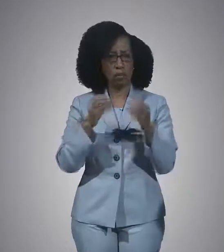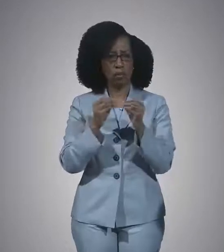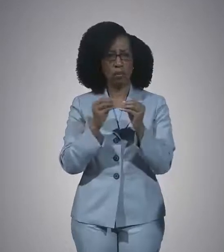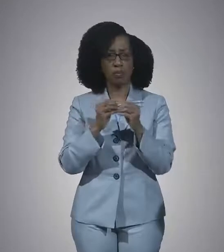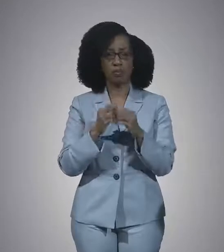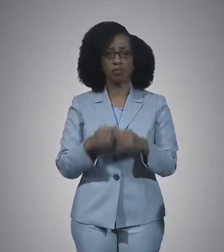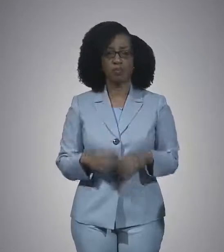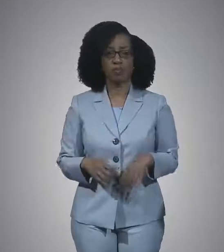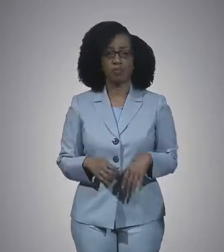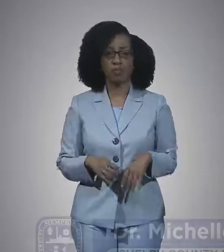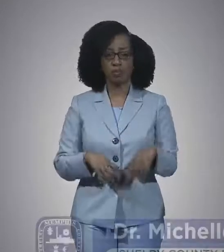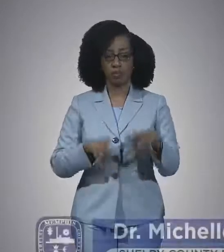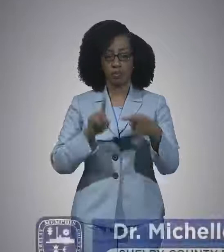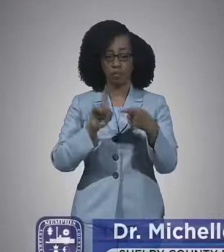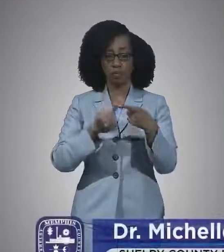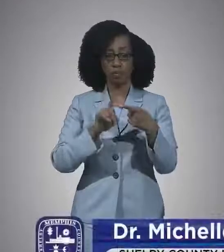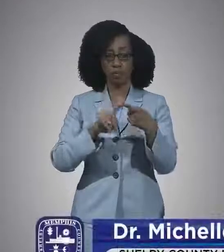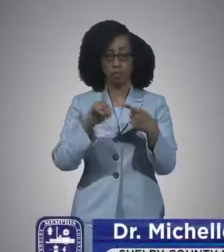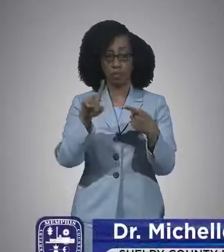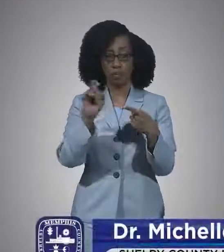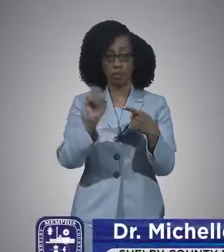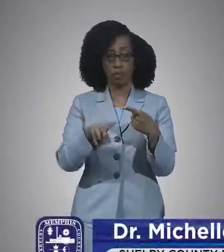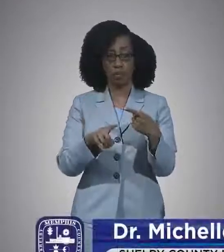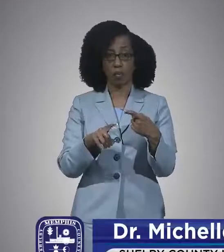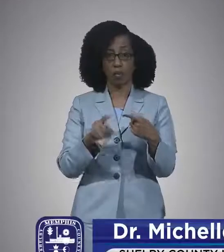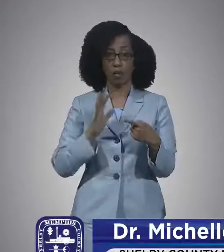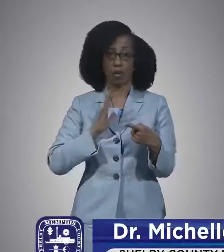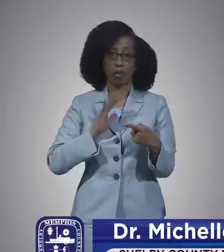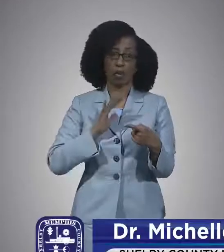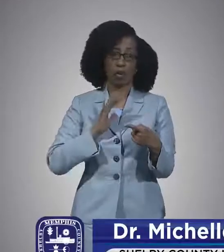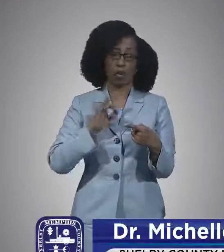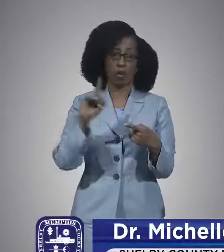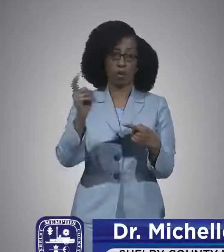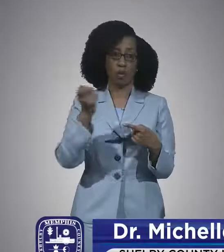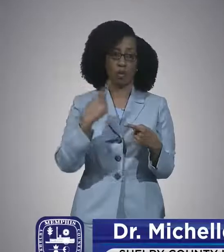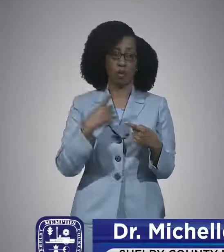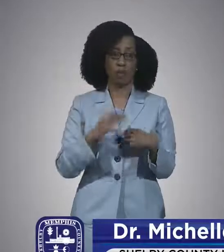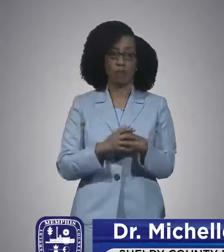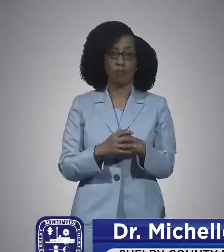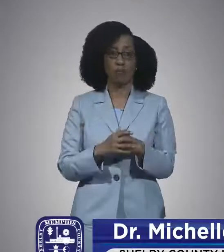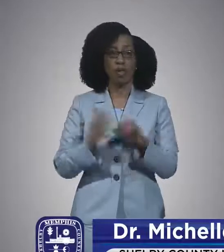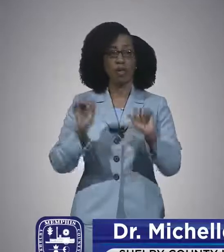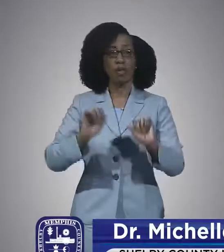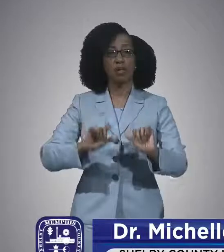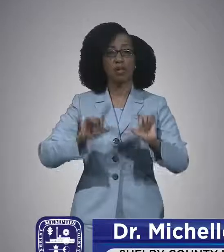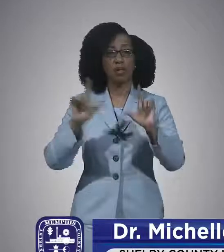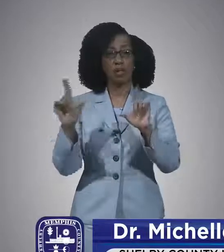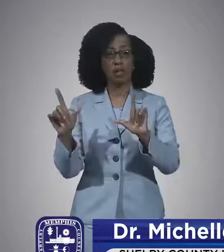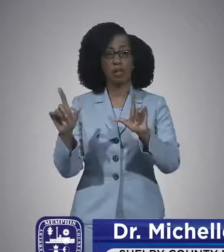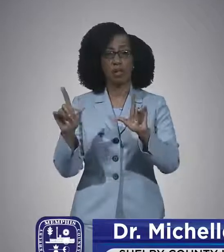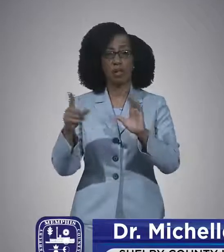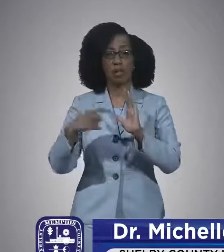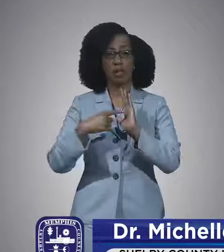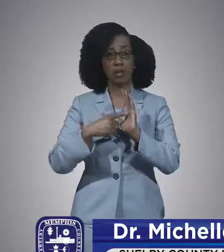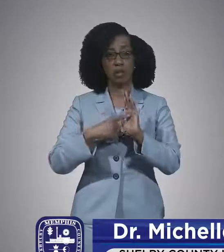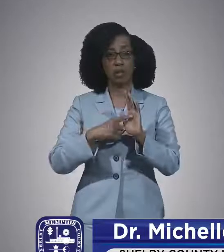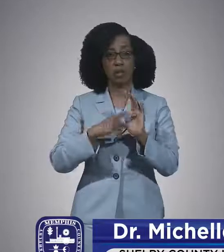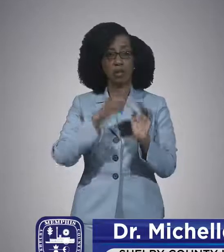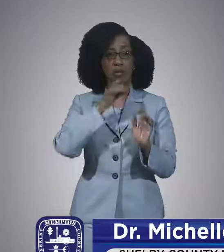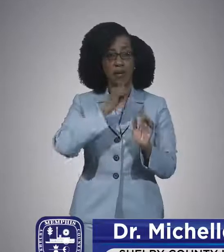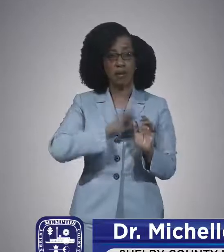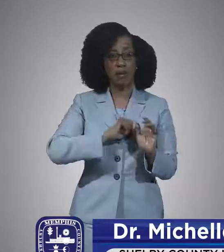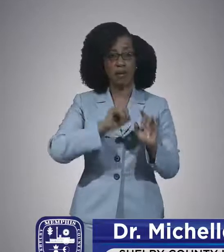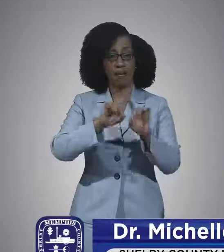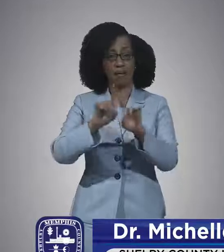great questions. First question is fabulous. The slide that I put up showed it by age group.